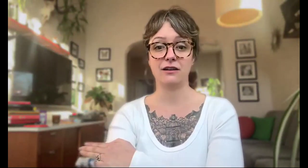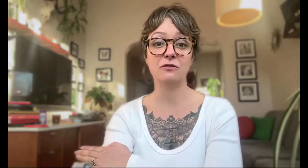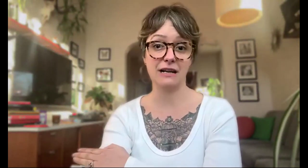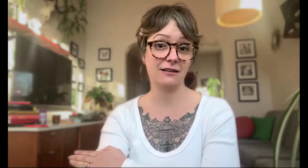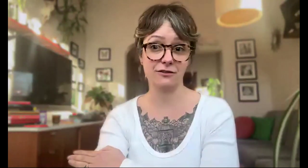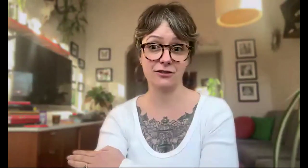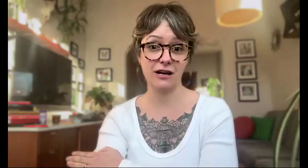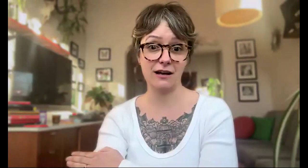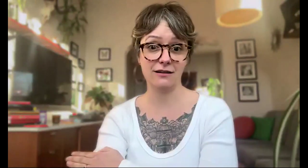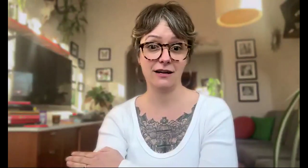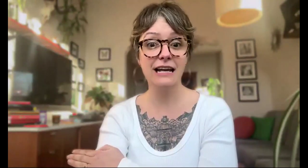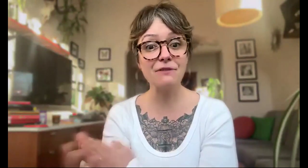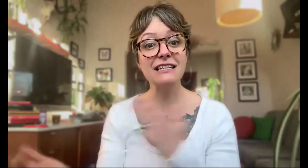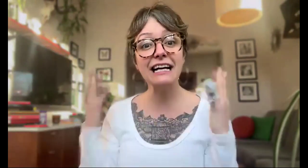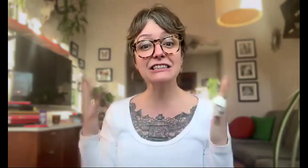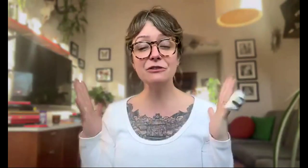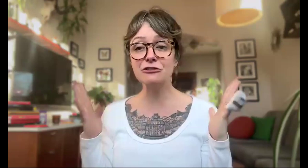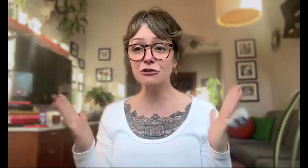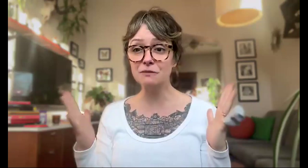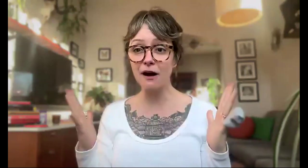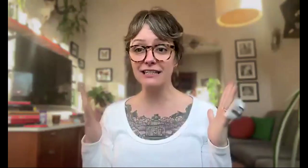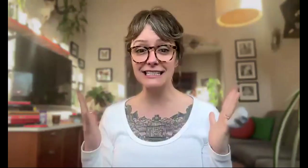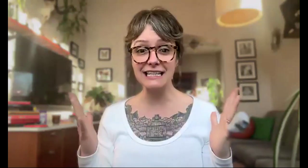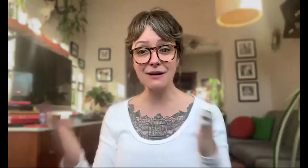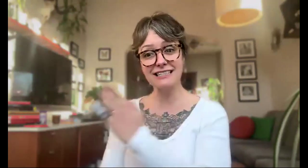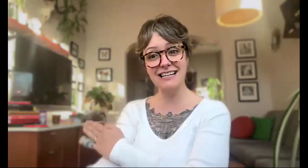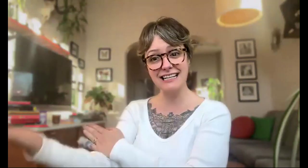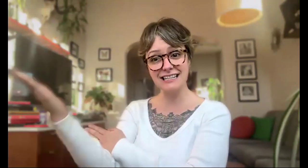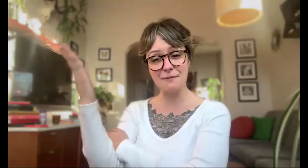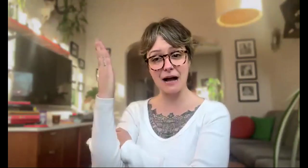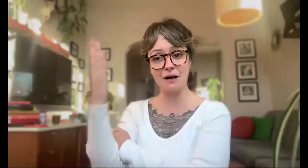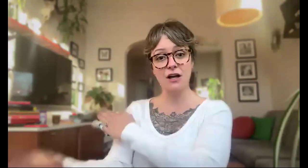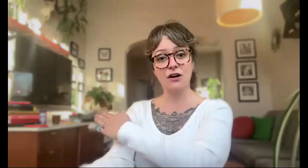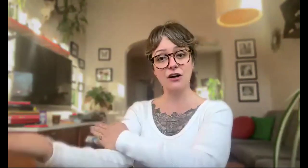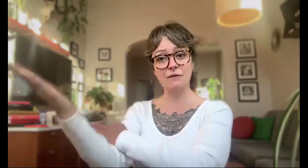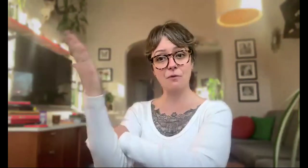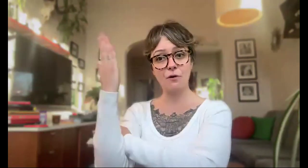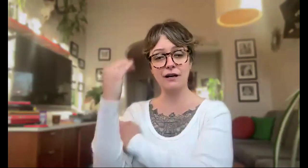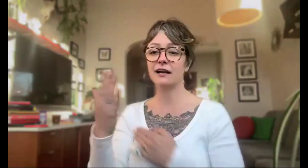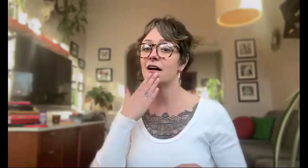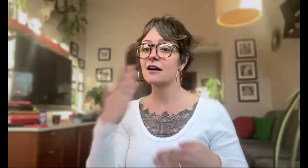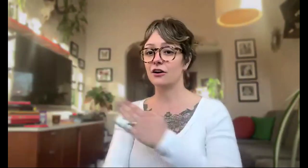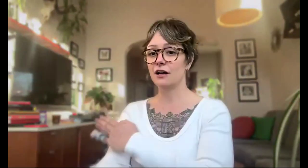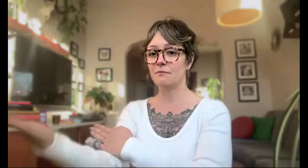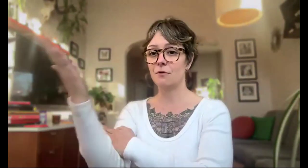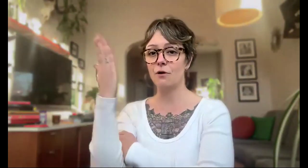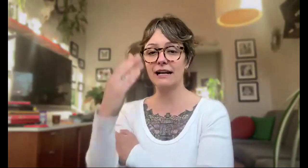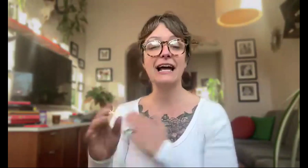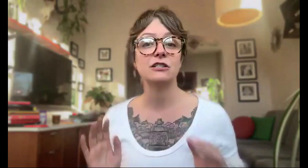And you can answer in the chat. Yep, this, you guys are so smart. That's exactly right. The sun is coming up. Good morning. Good morning. So